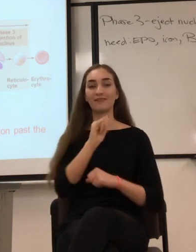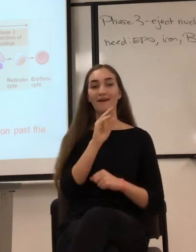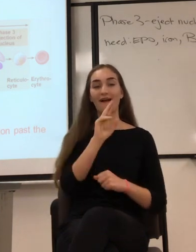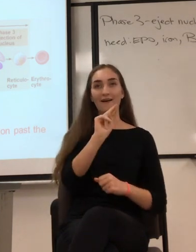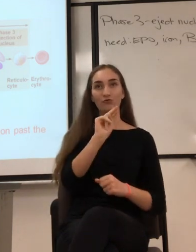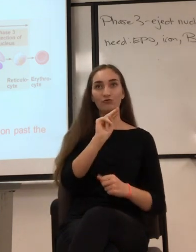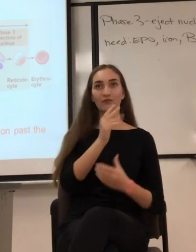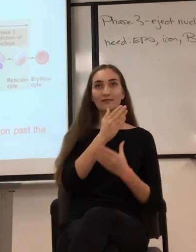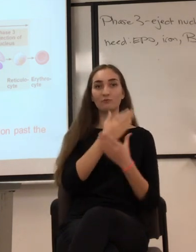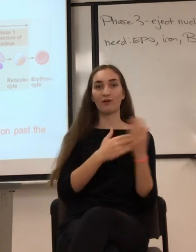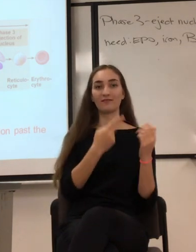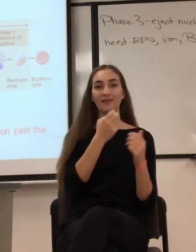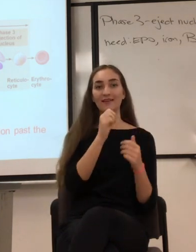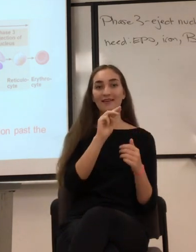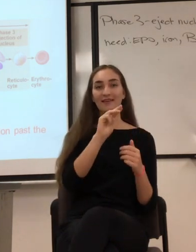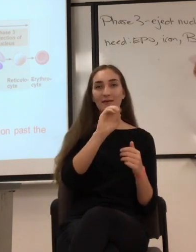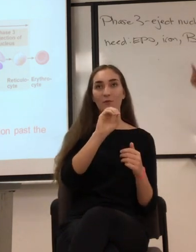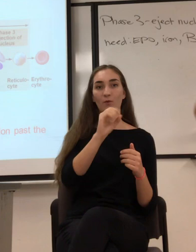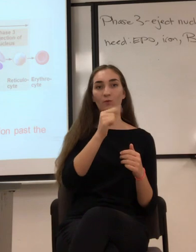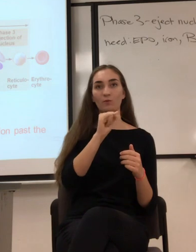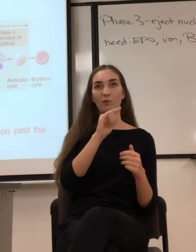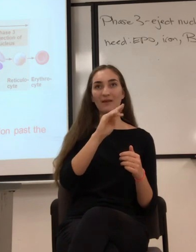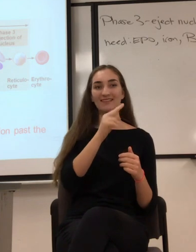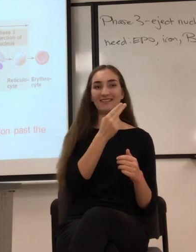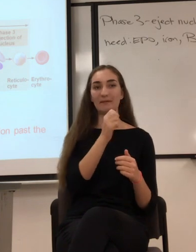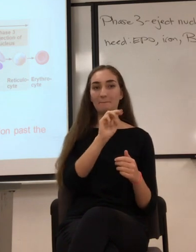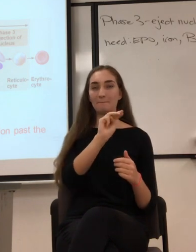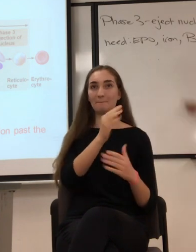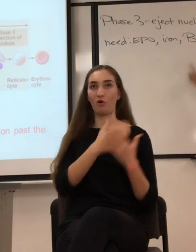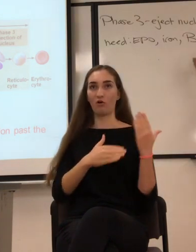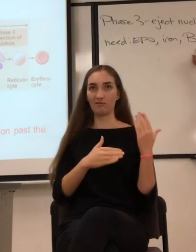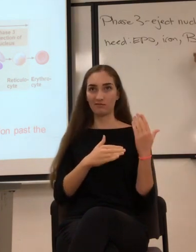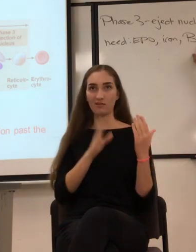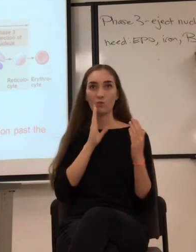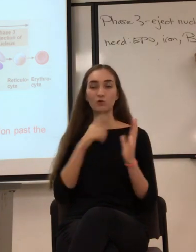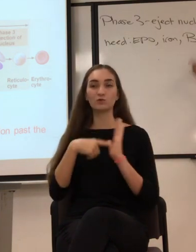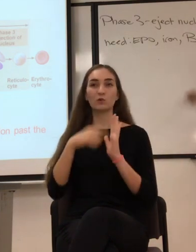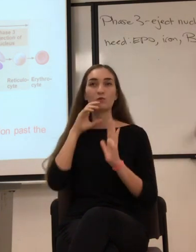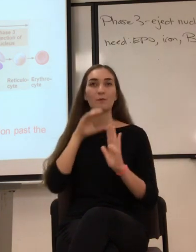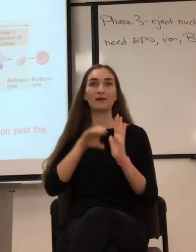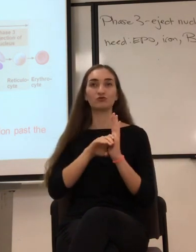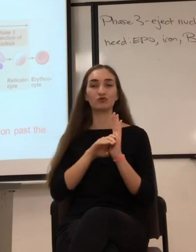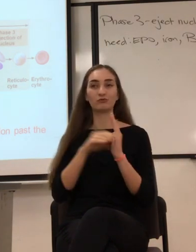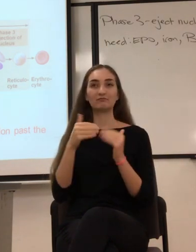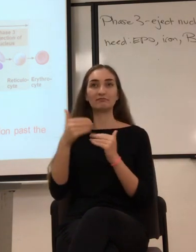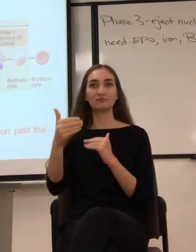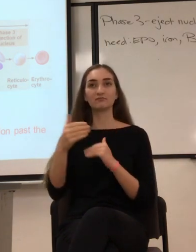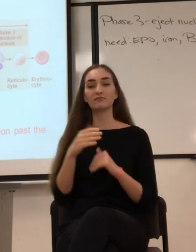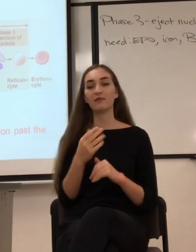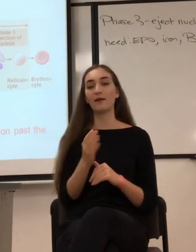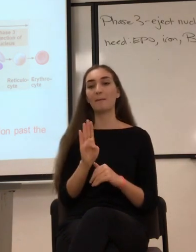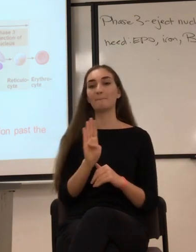the heme-containing iron. And I'll show you a picture of that coming up. What I can say about B12,